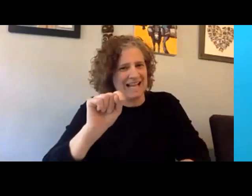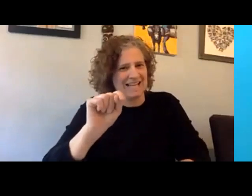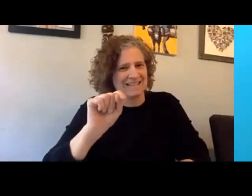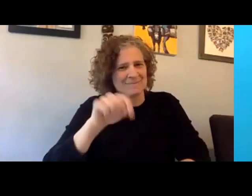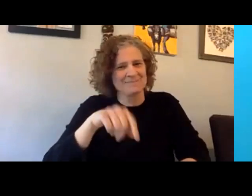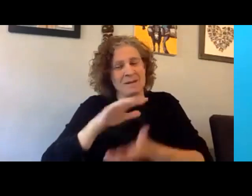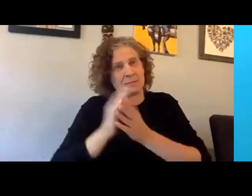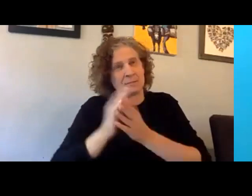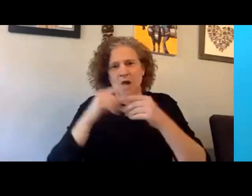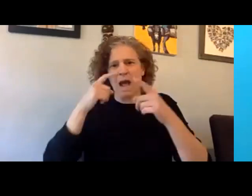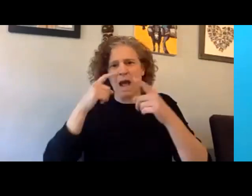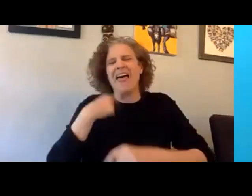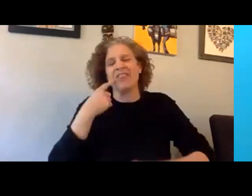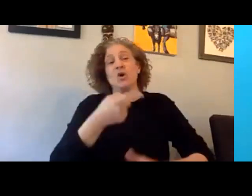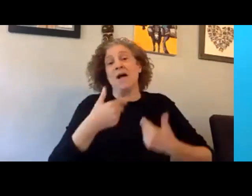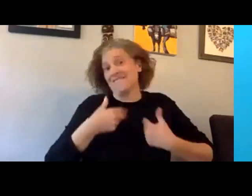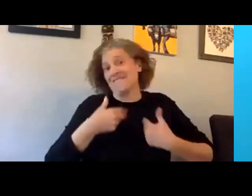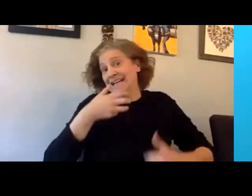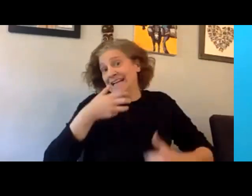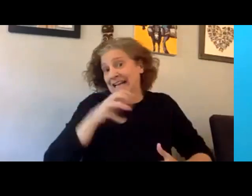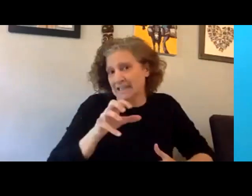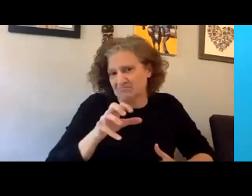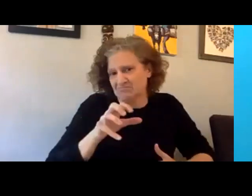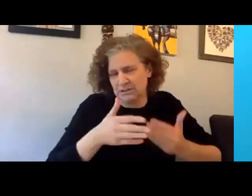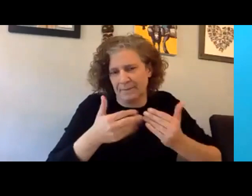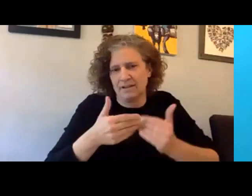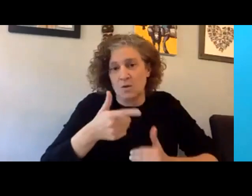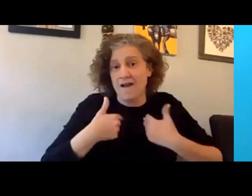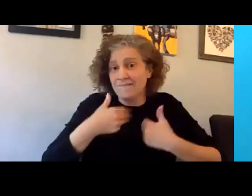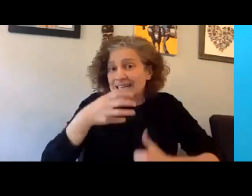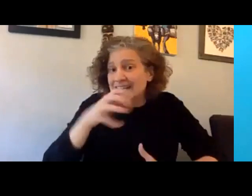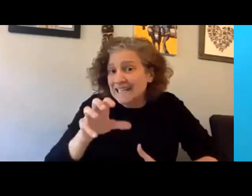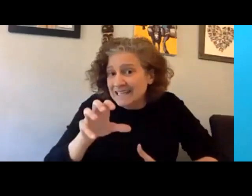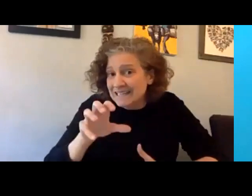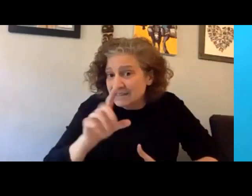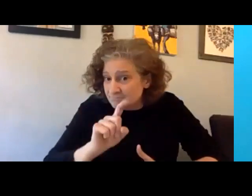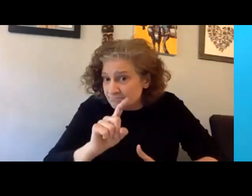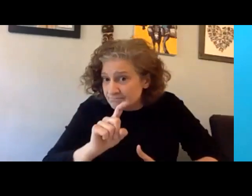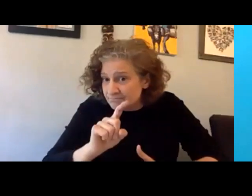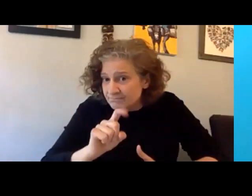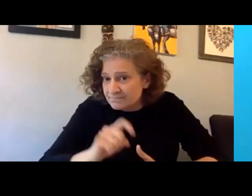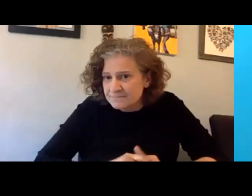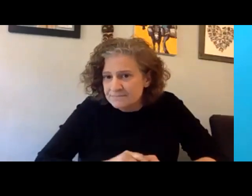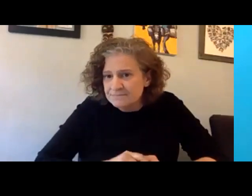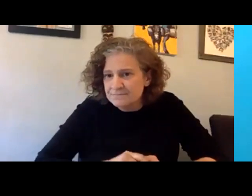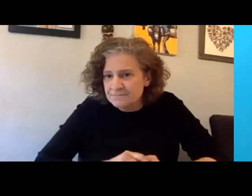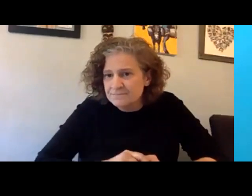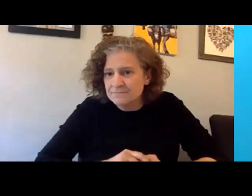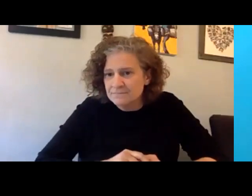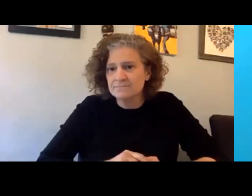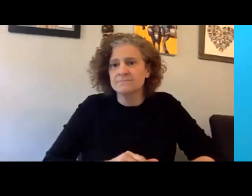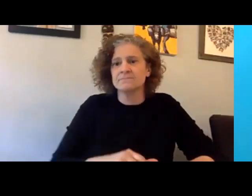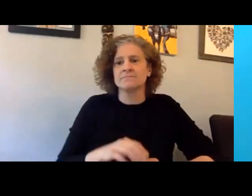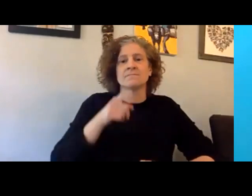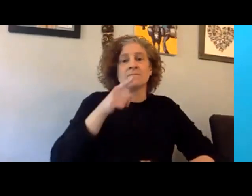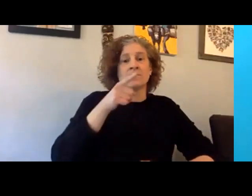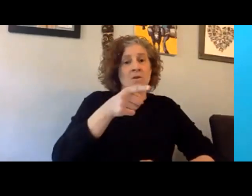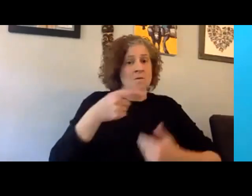That's like, think about like the thermostat. It gets a little more complicated, but you can just say, do you have heat? Do you have